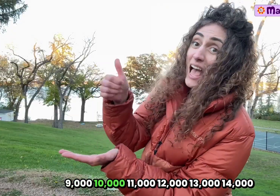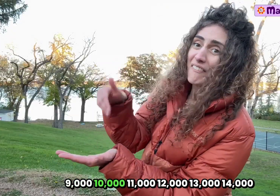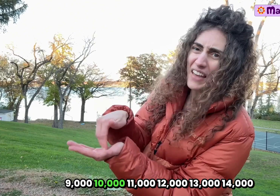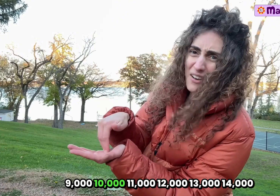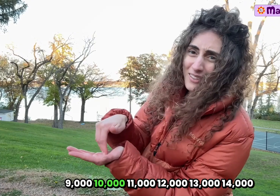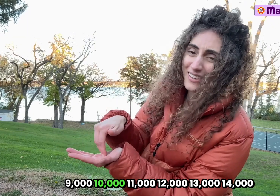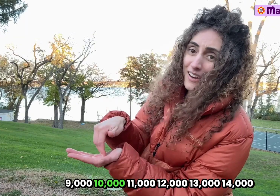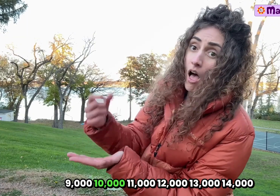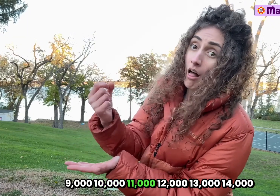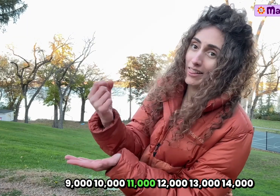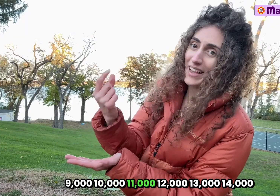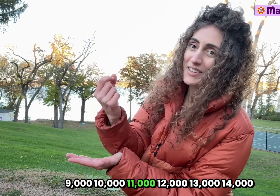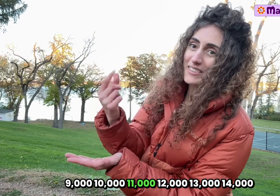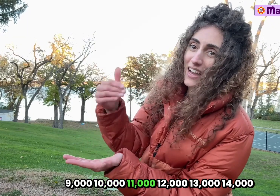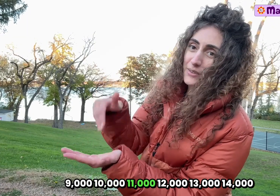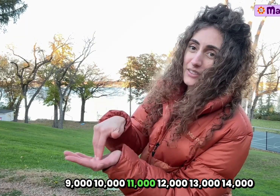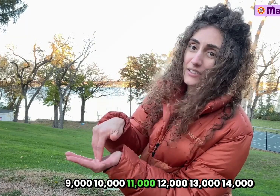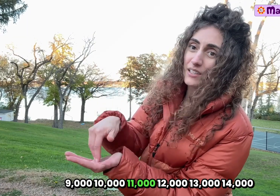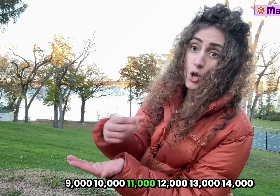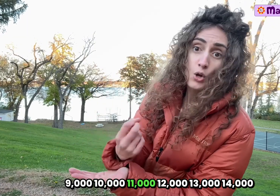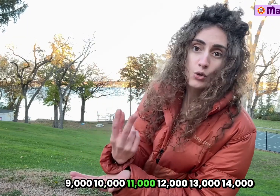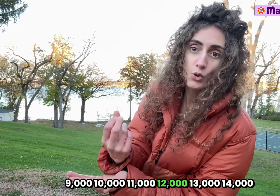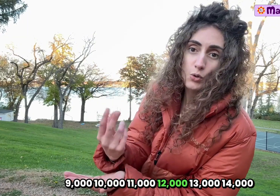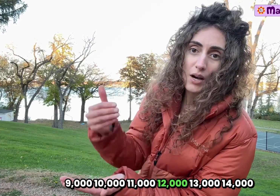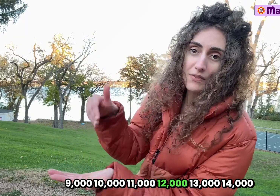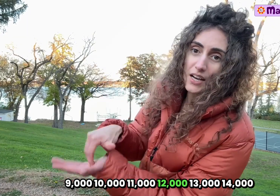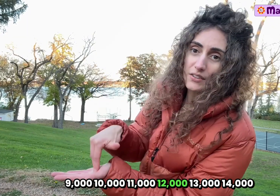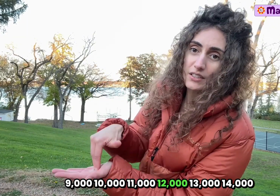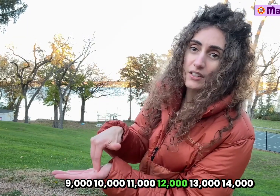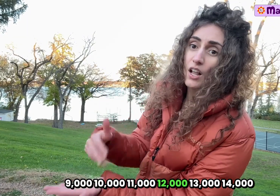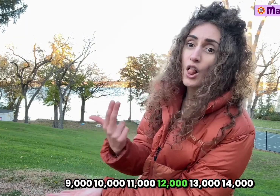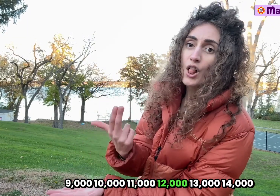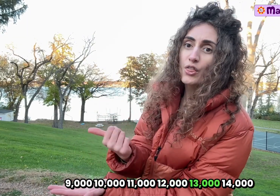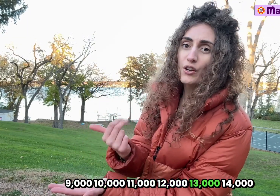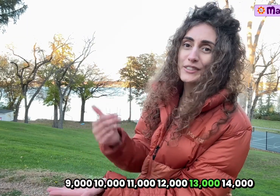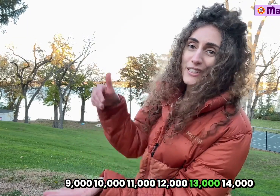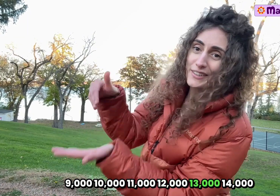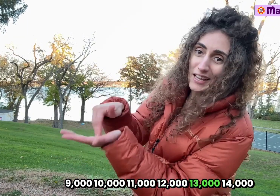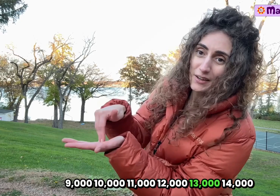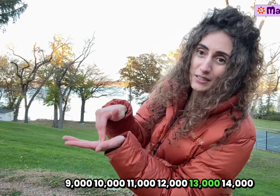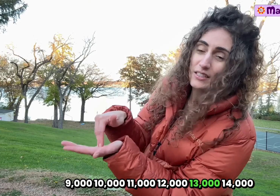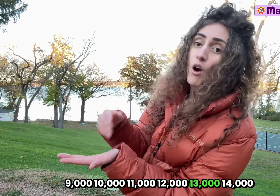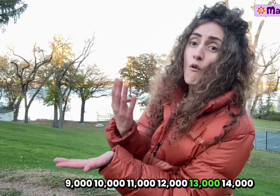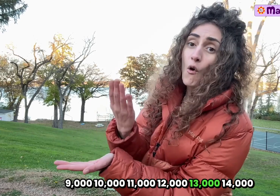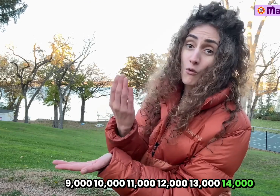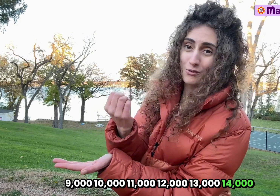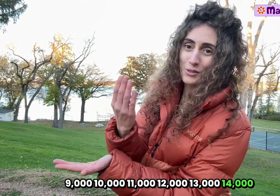ten thousand, eleven thousand, twelve thousand, thirteen thousand, fourteen